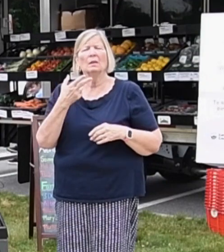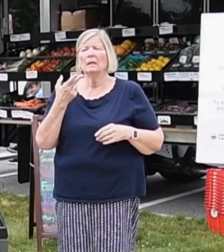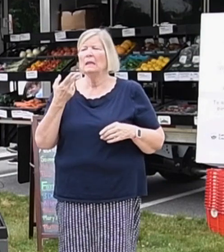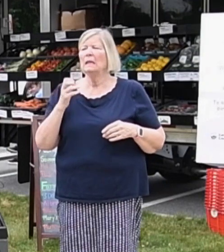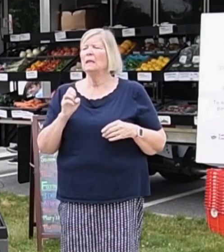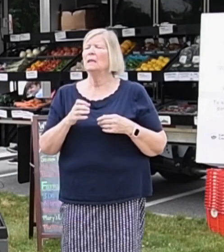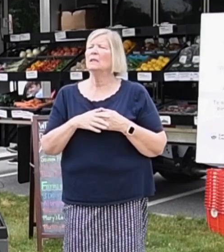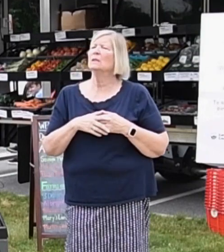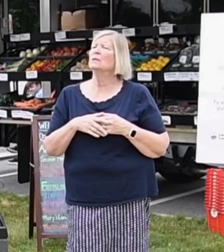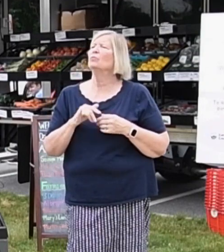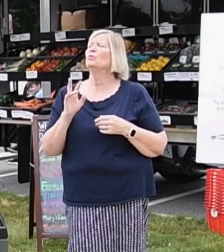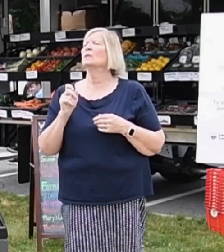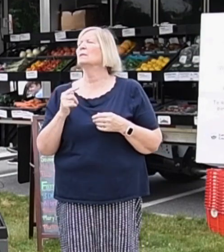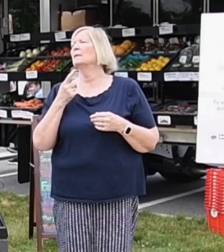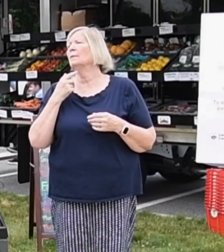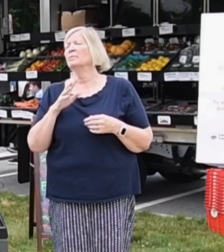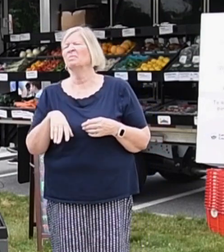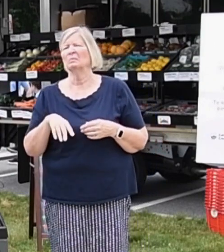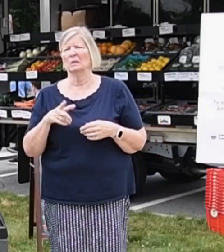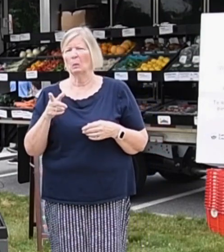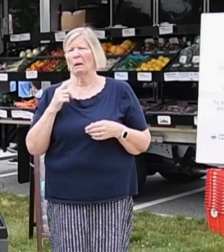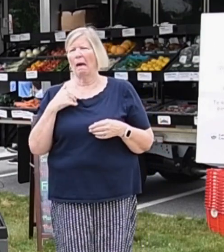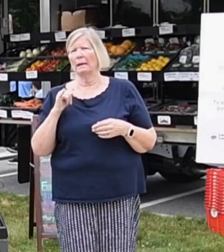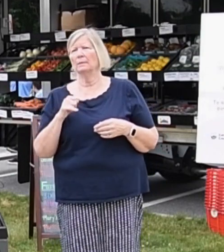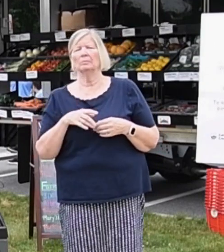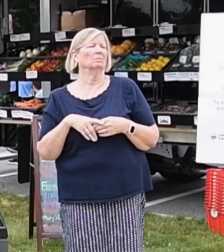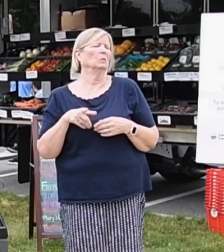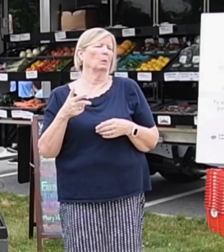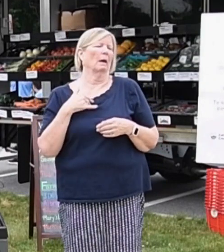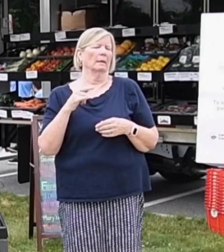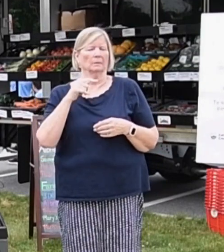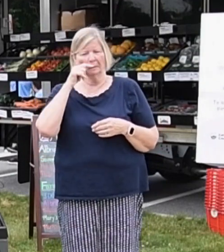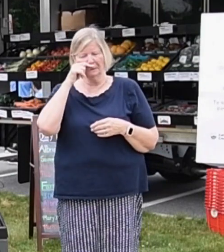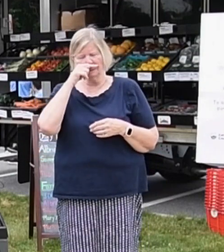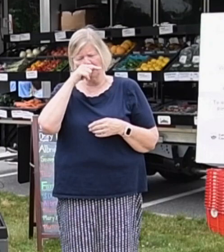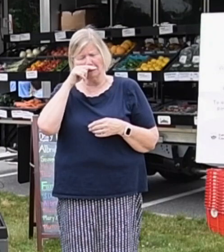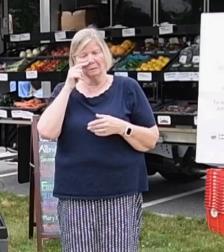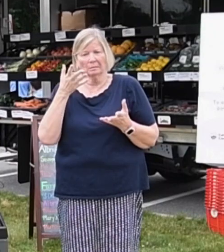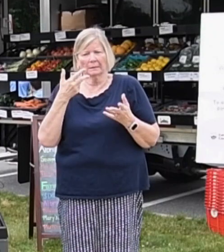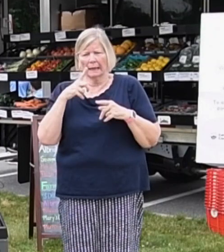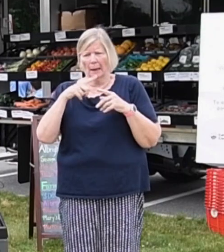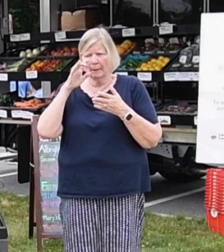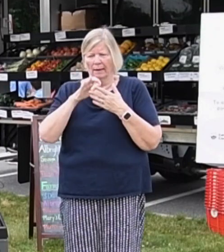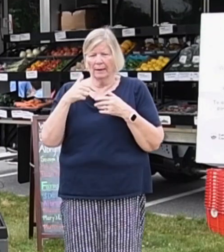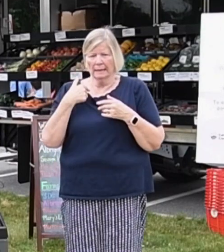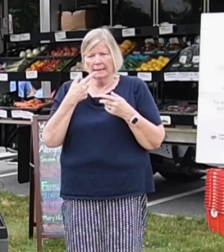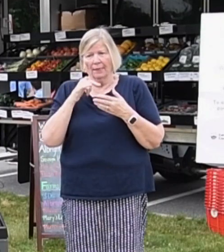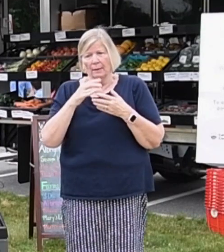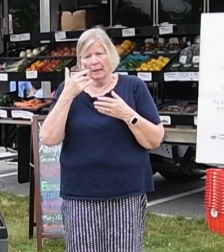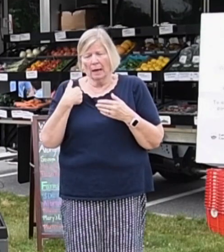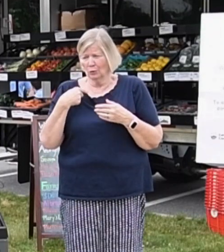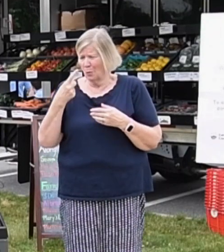just said, we got it. We got it. And I can't believe I said this, because I